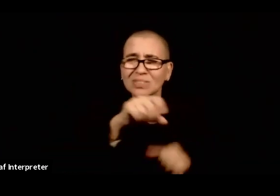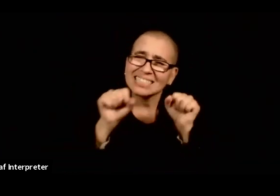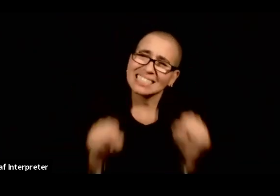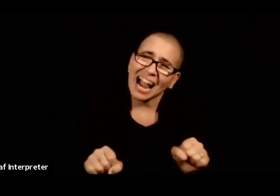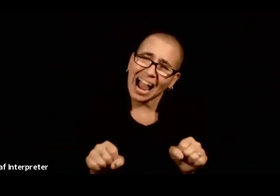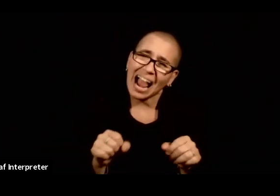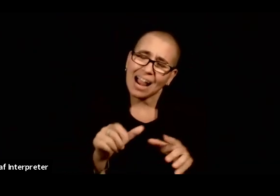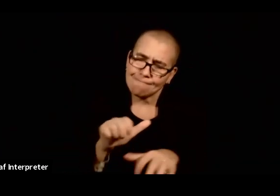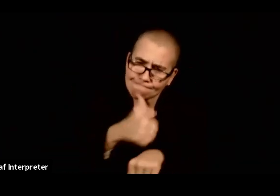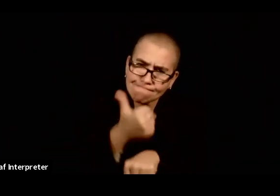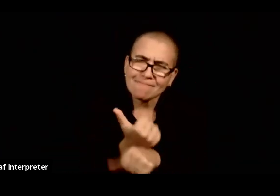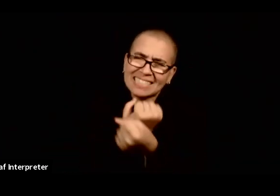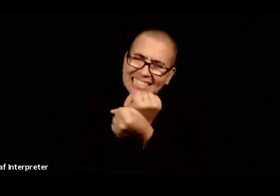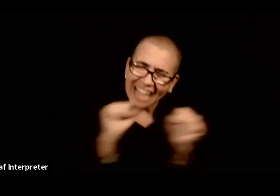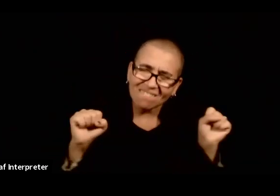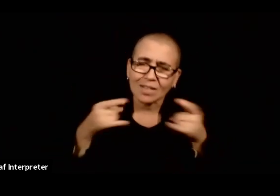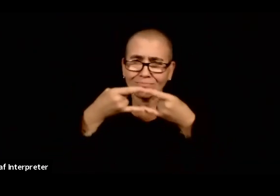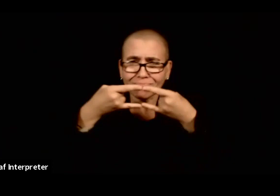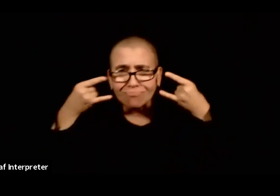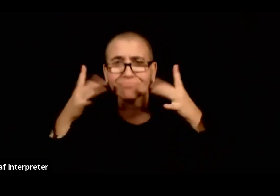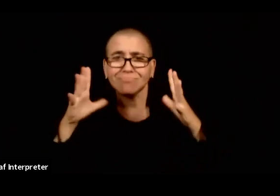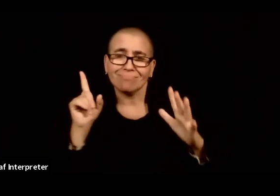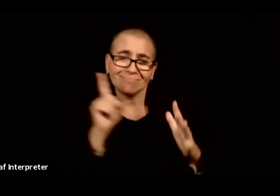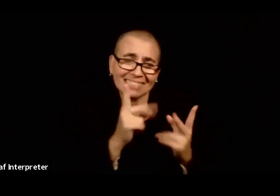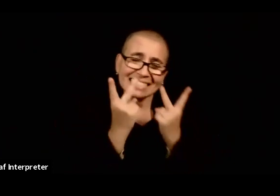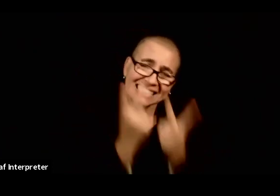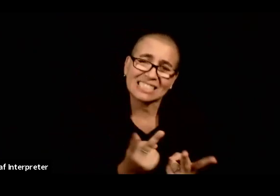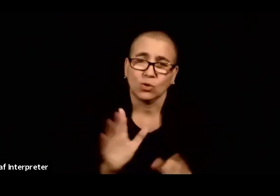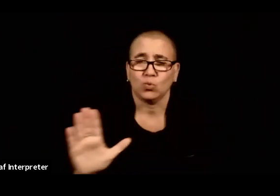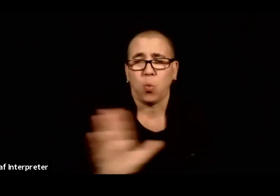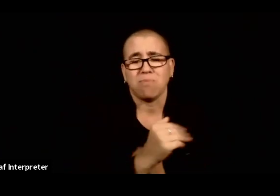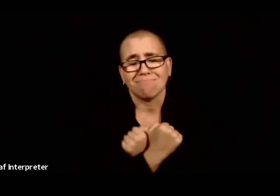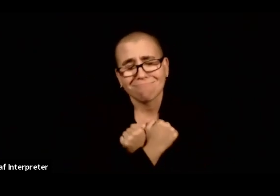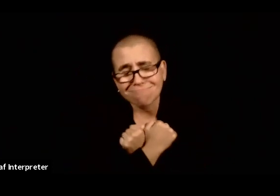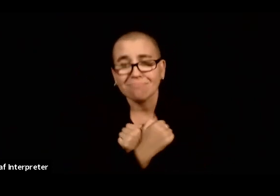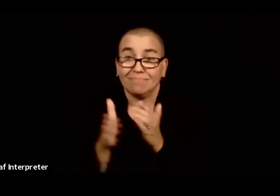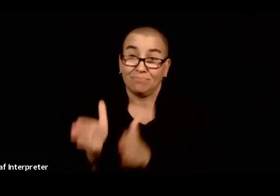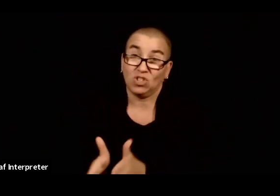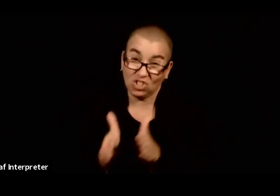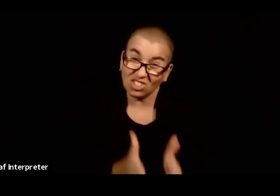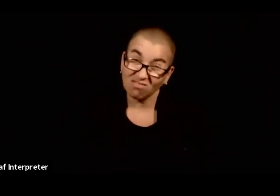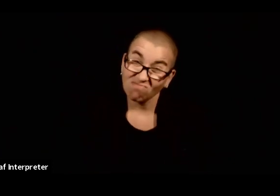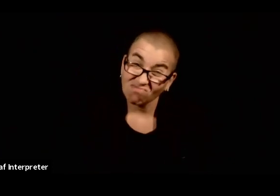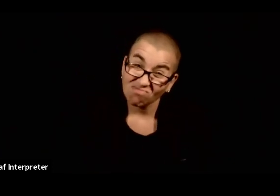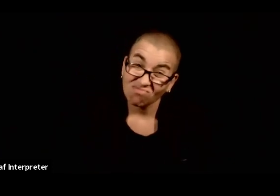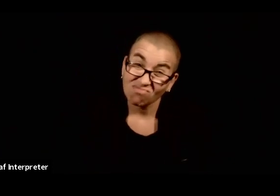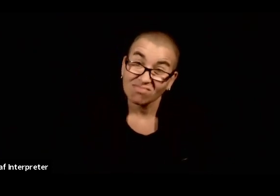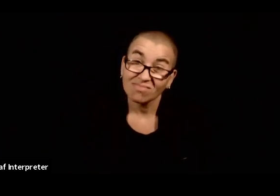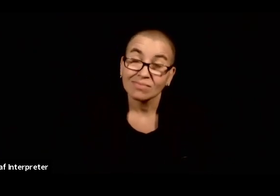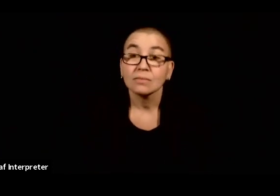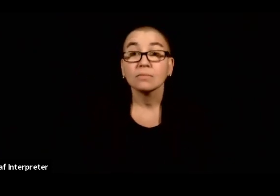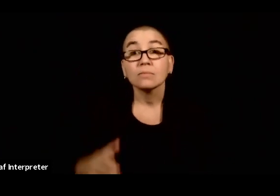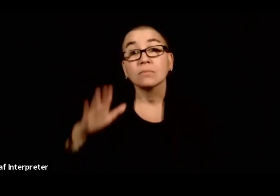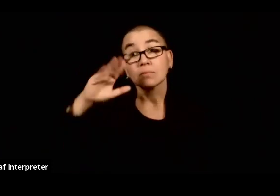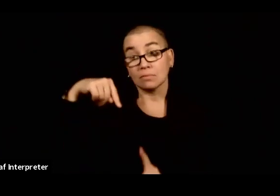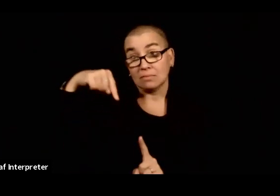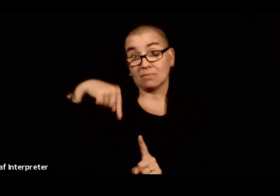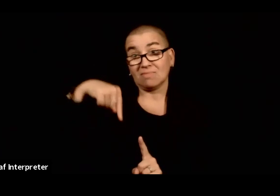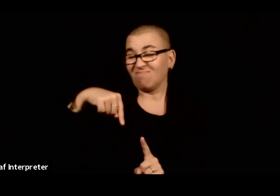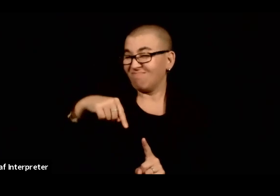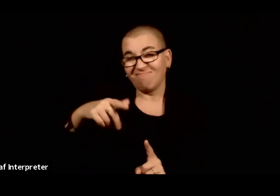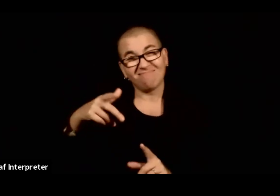in long-term care. And as we've heard, unfortunately, this is a marathon and not a sprint, and we're absolutely concerned about some of